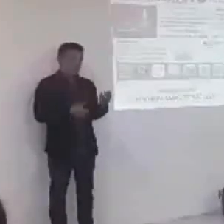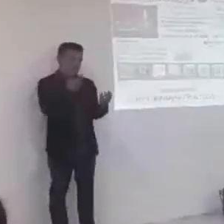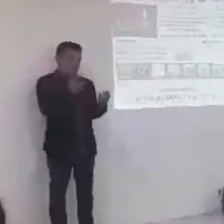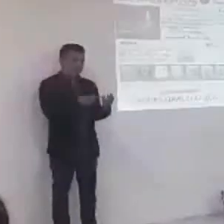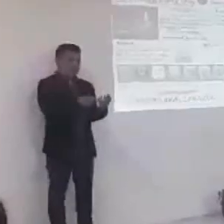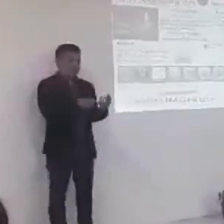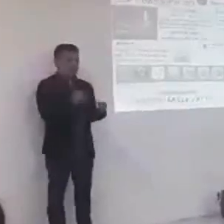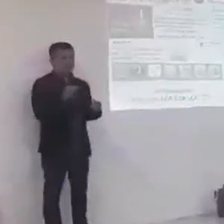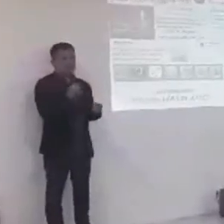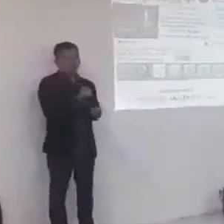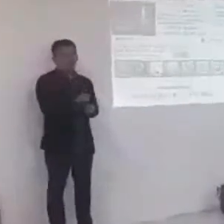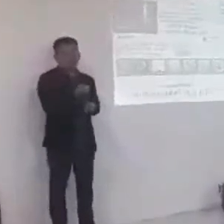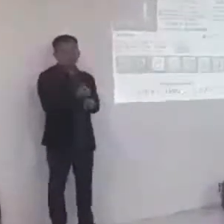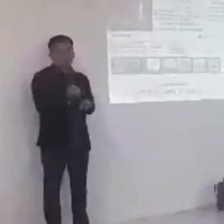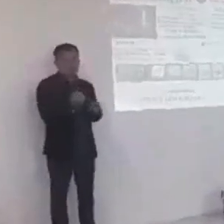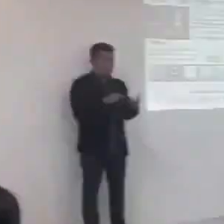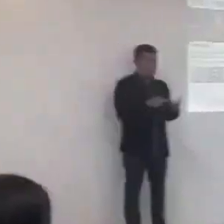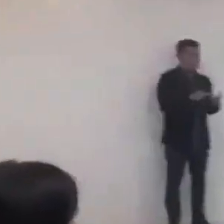stone.